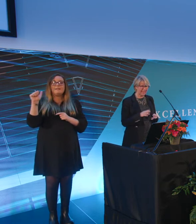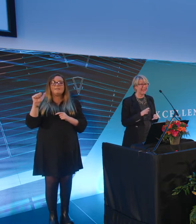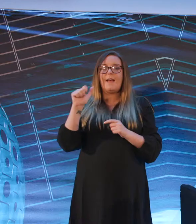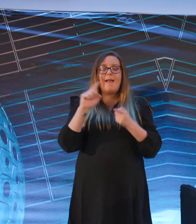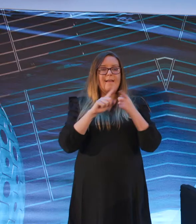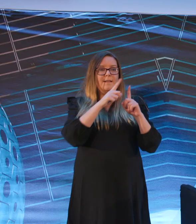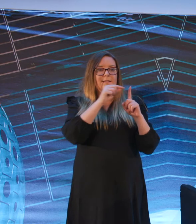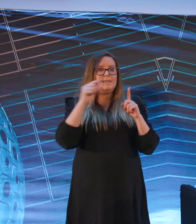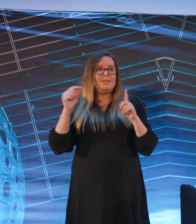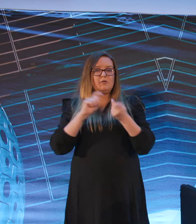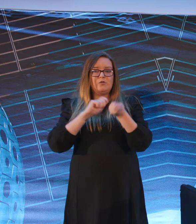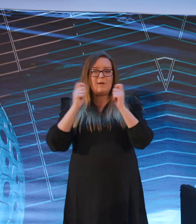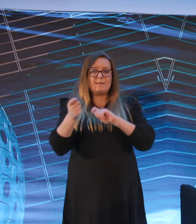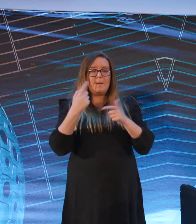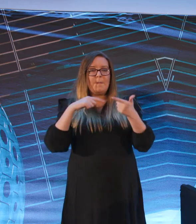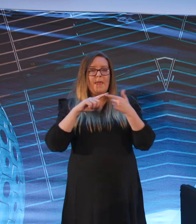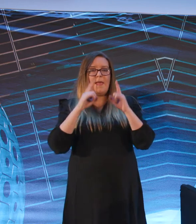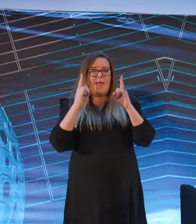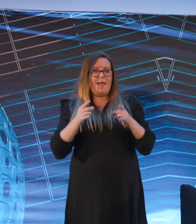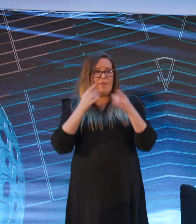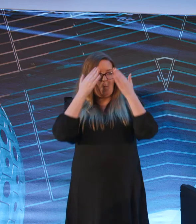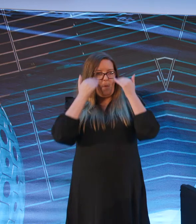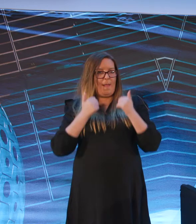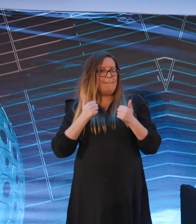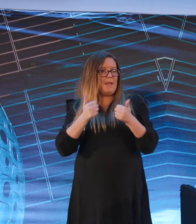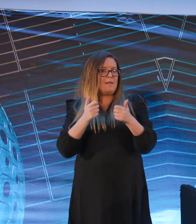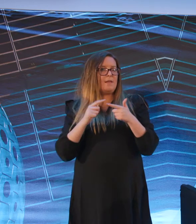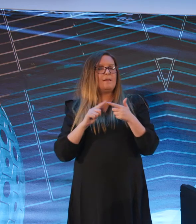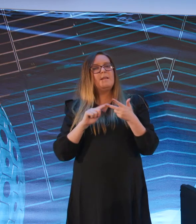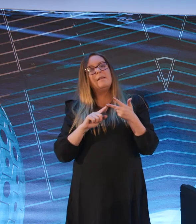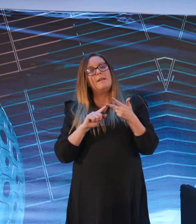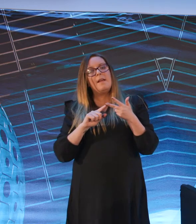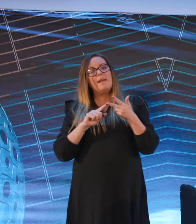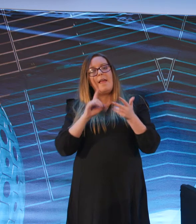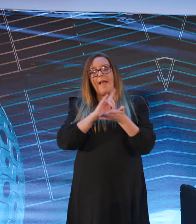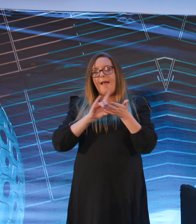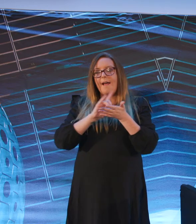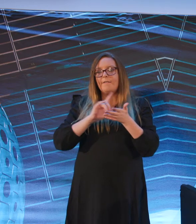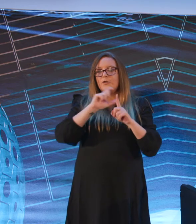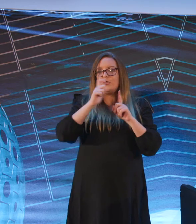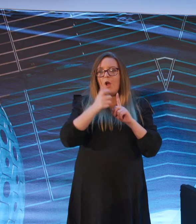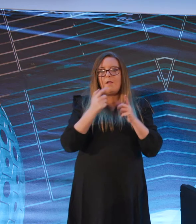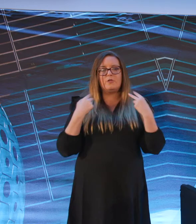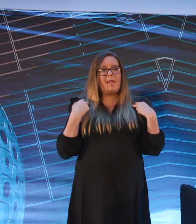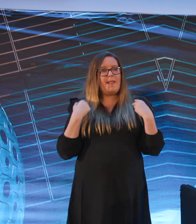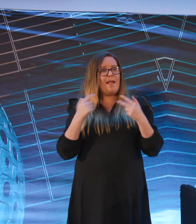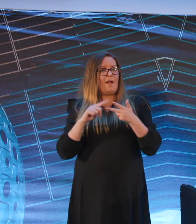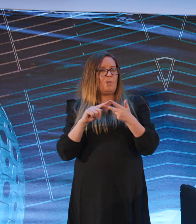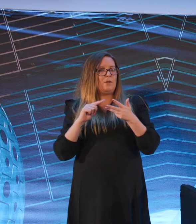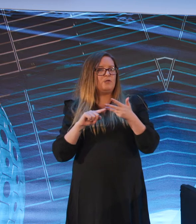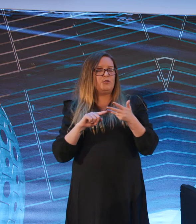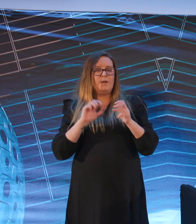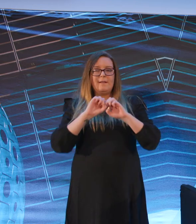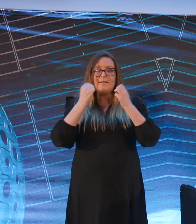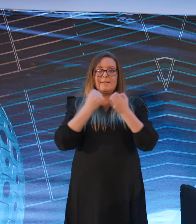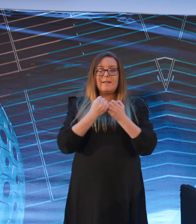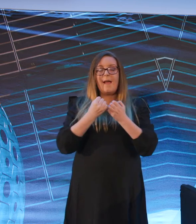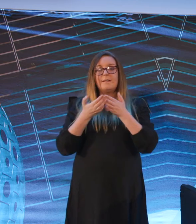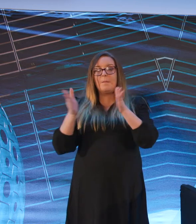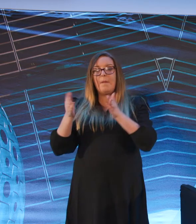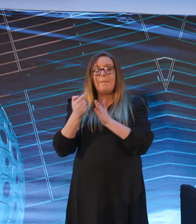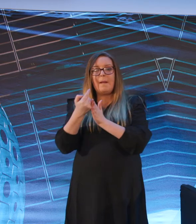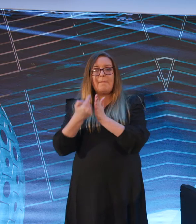transformation, health and well-being, heritage, culture and language, society and public